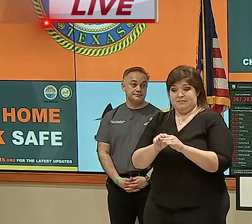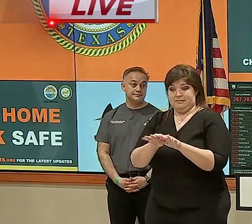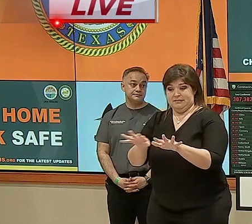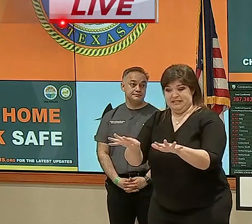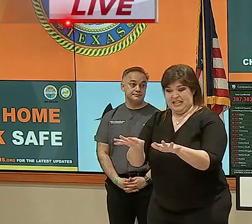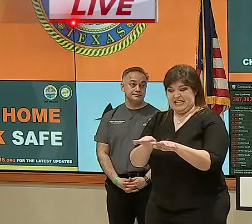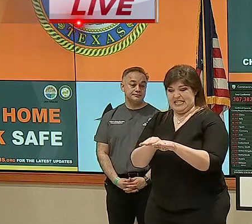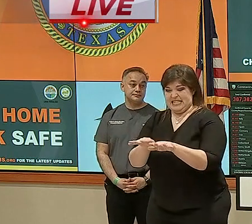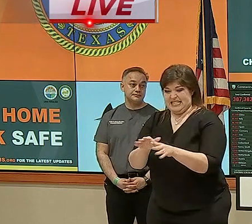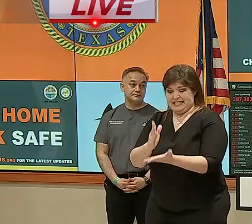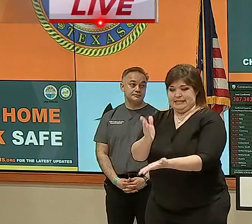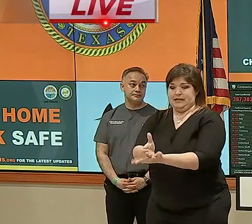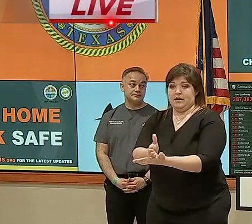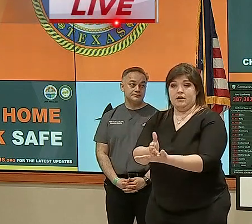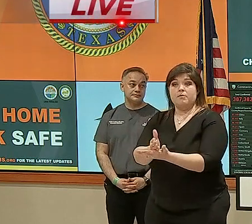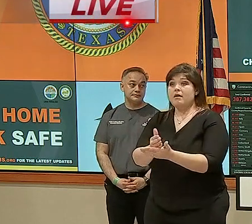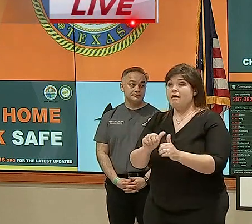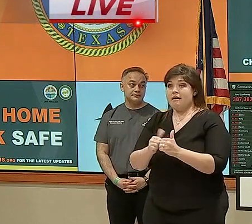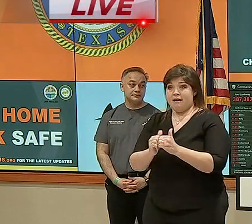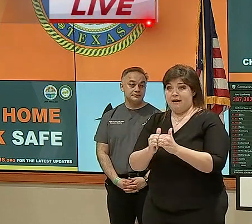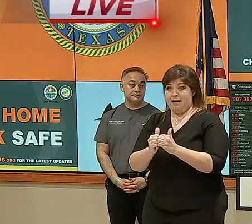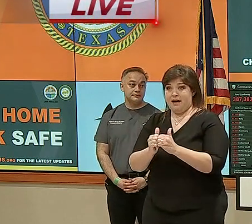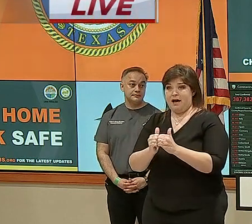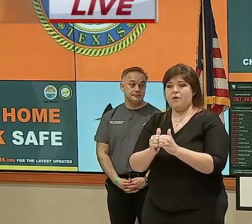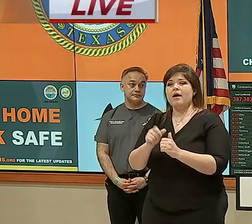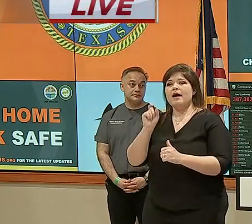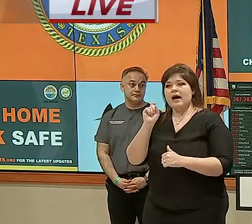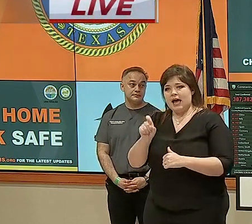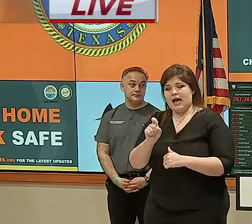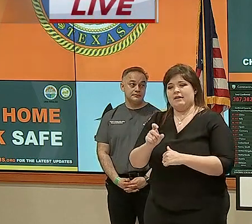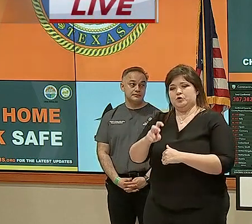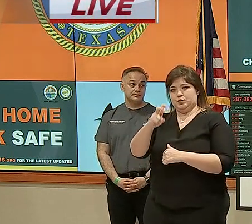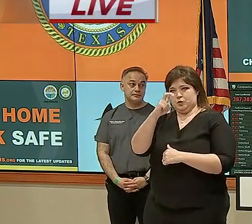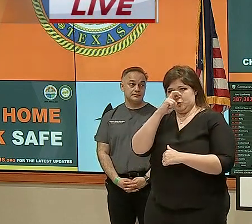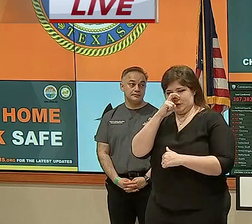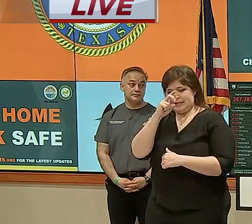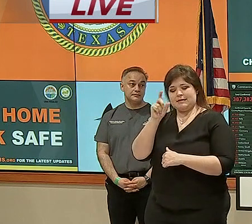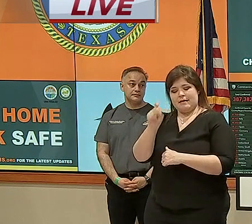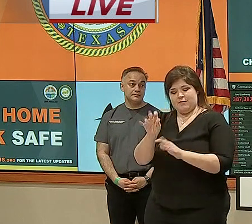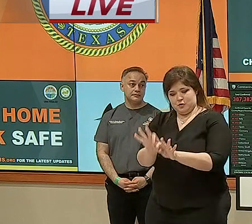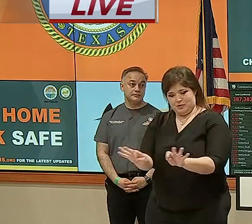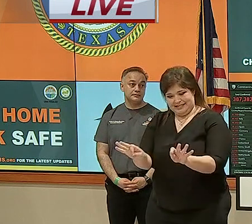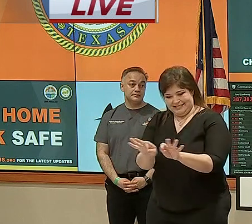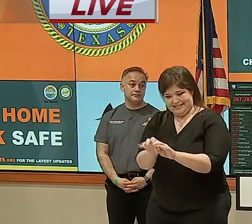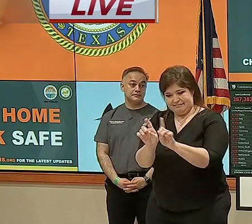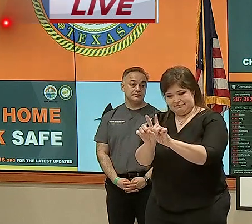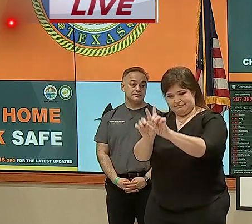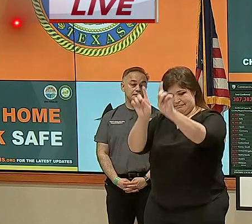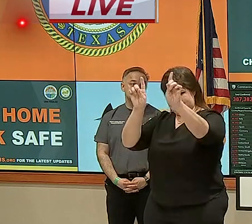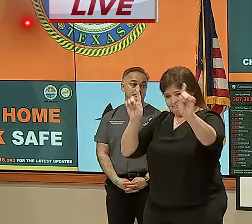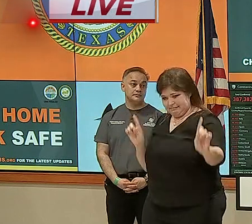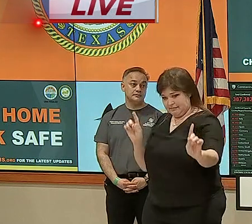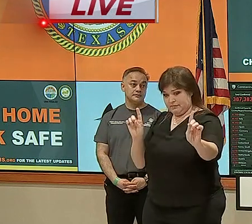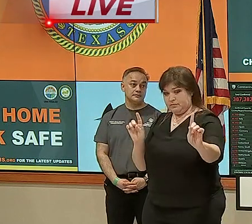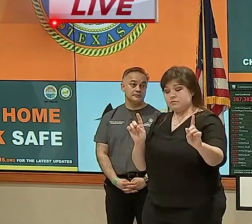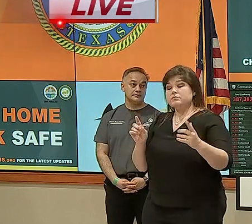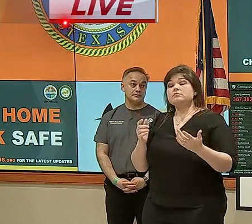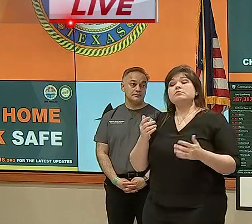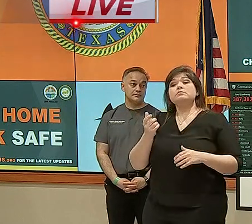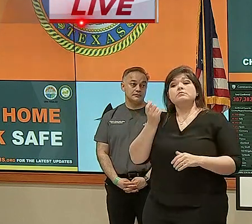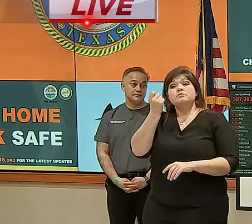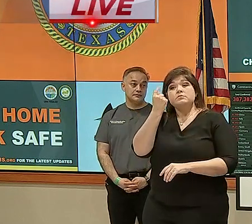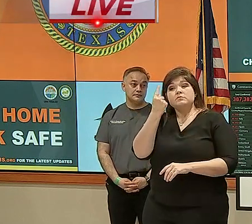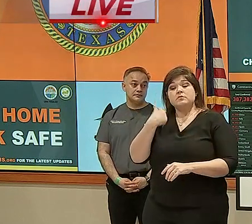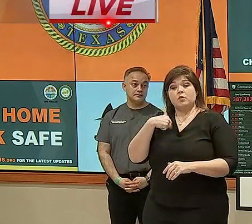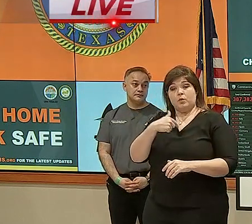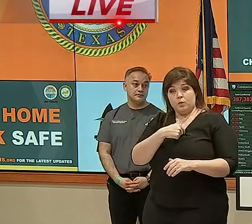pandemic is through strict social distancing. As we do more testing, we're getting more